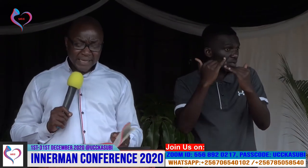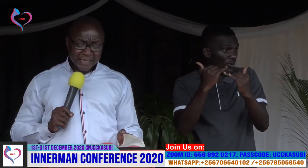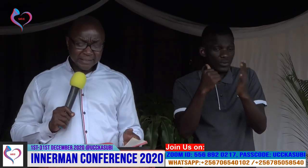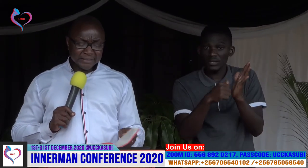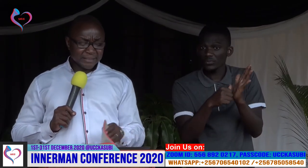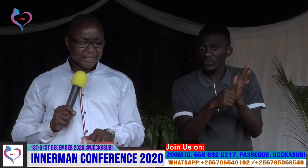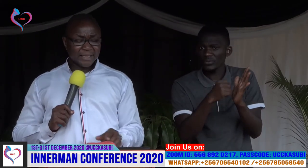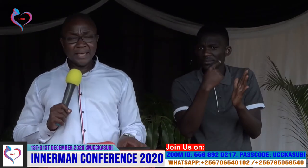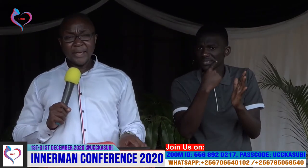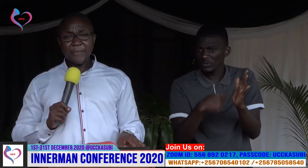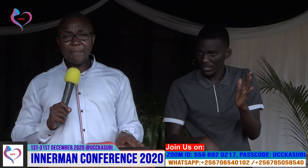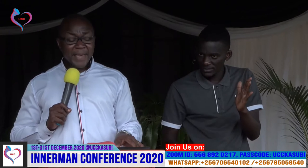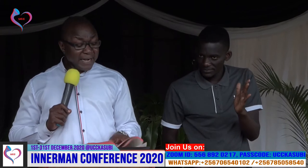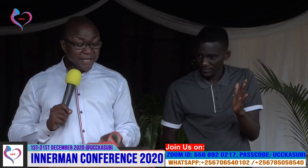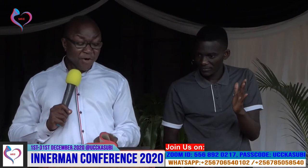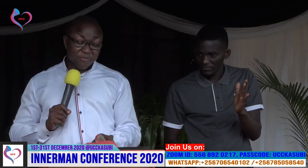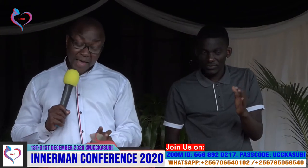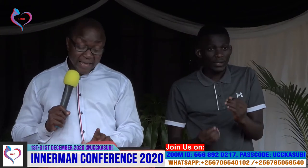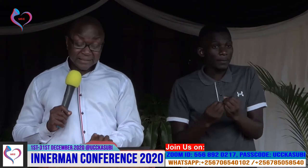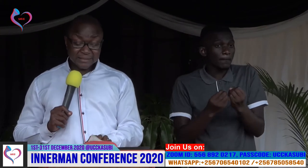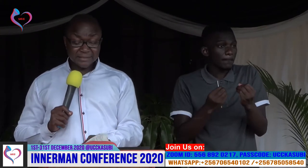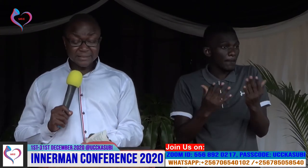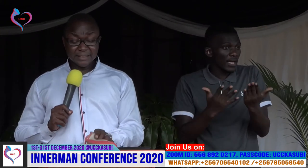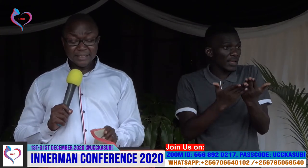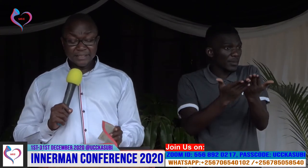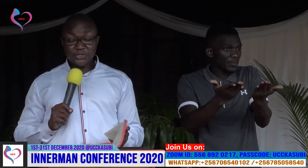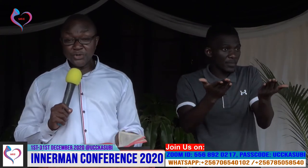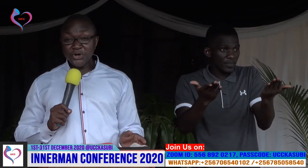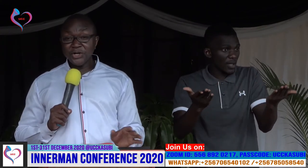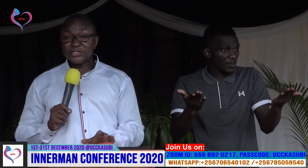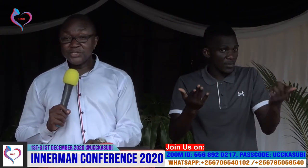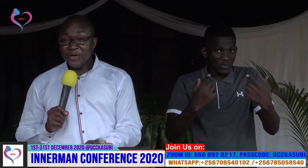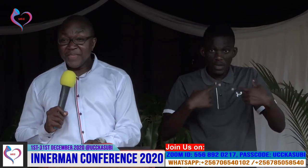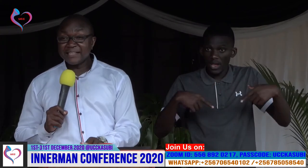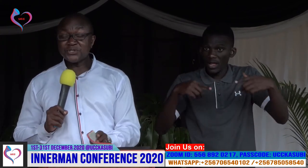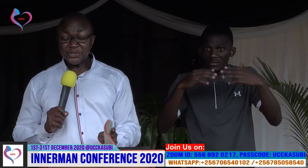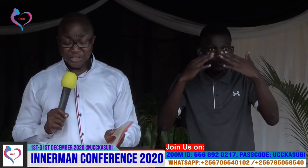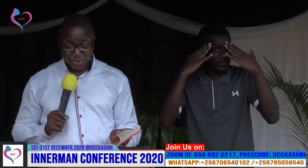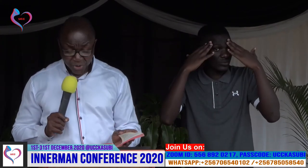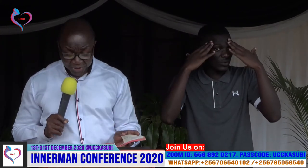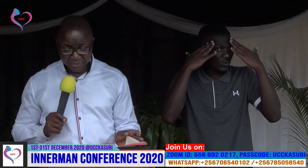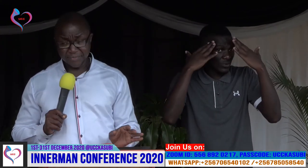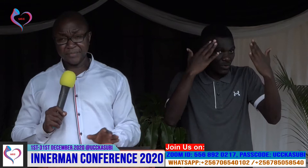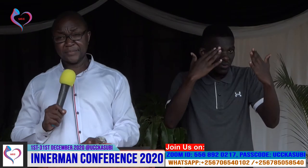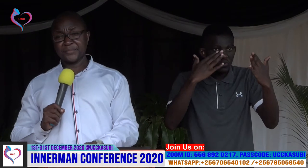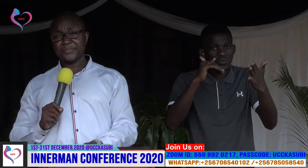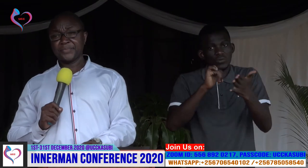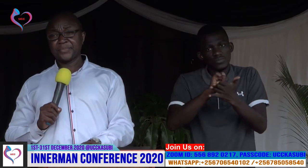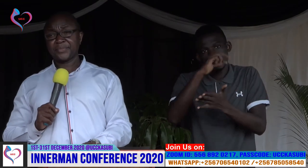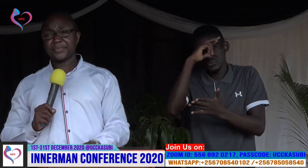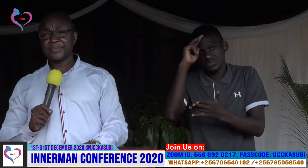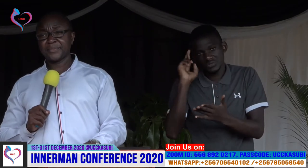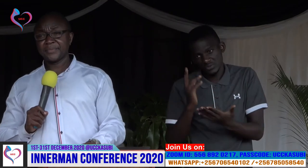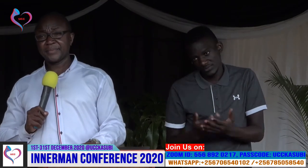problem is many of us do not know that reason.